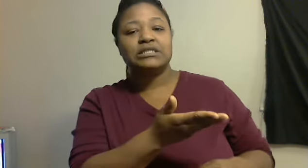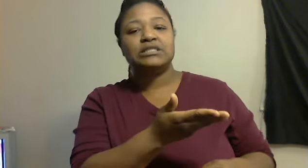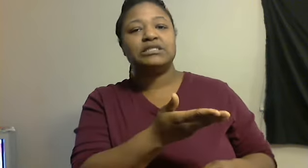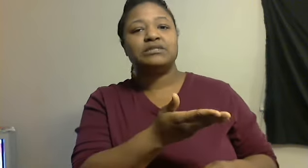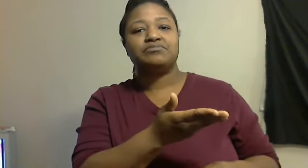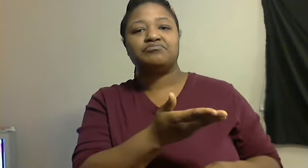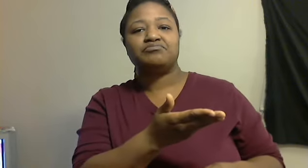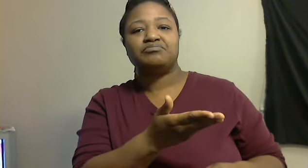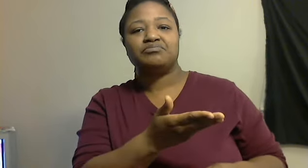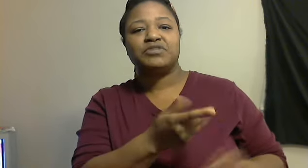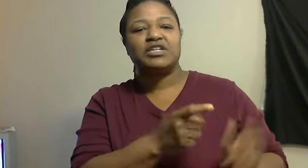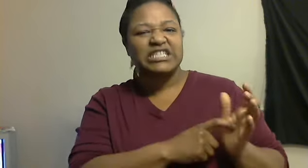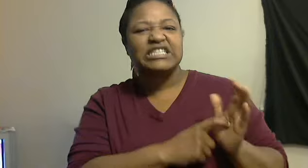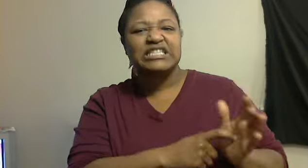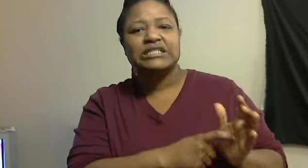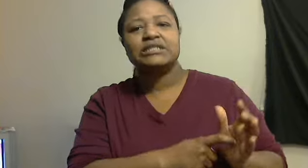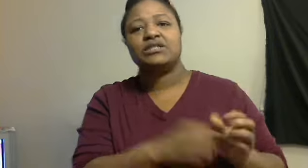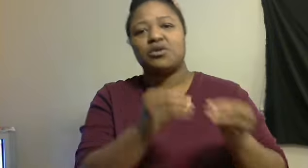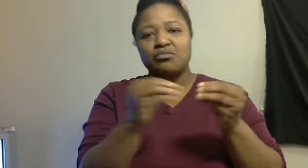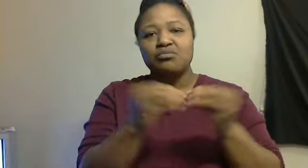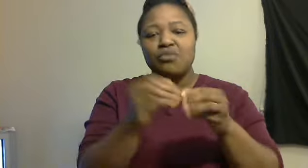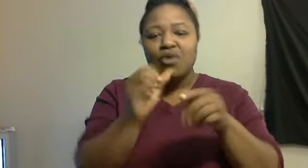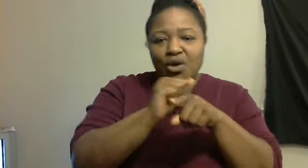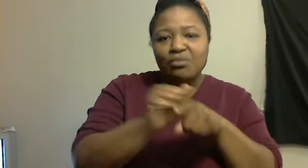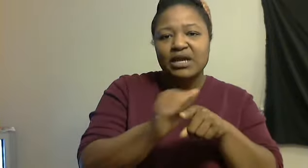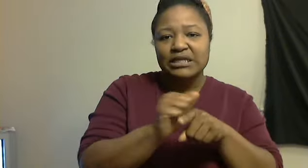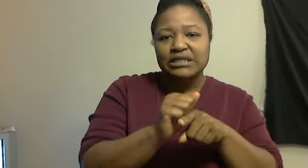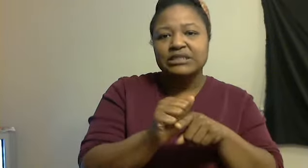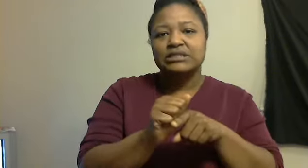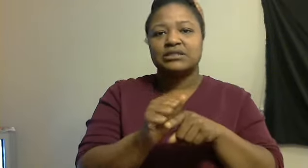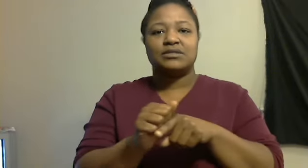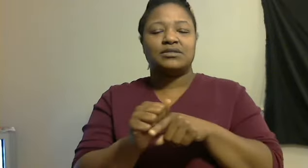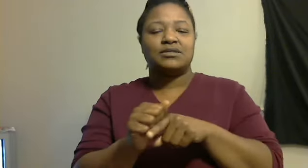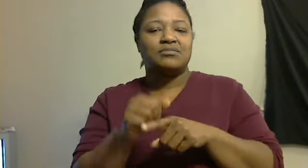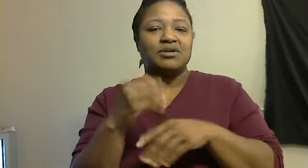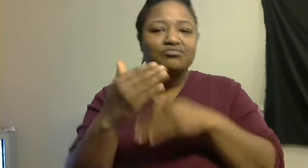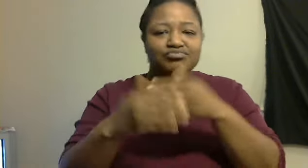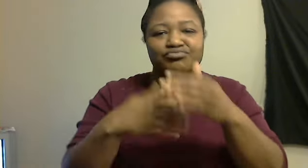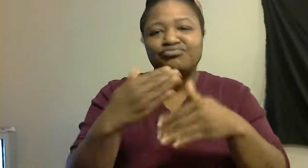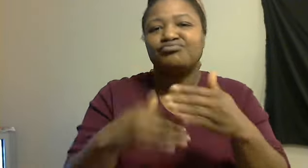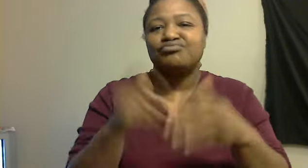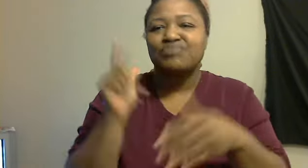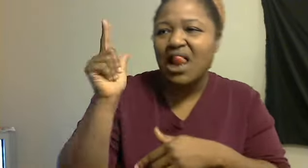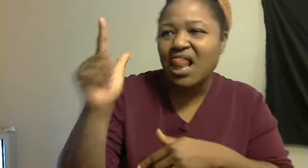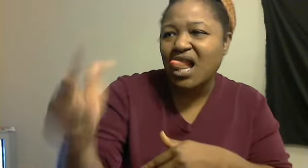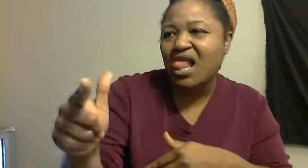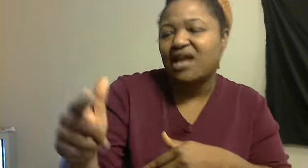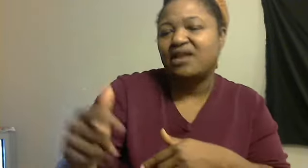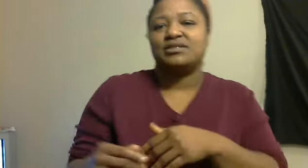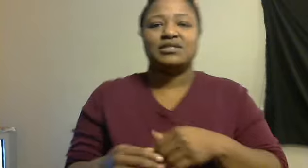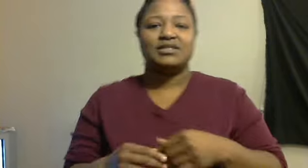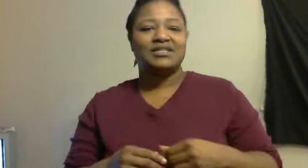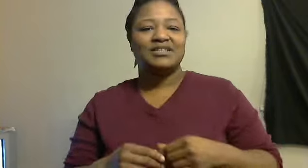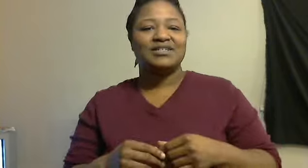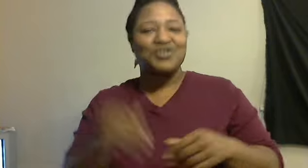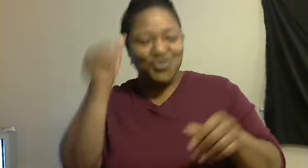to start memorizing them. But over time, when you look back I want you to remember how you feel while you're watching this video right now, and then I